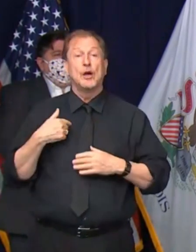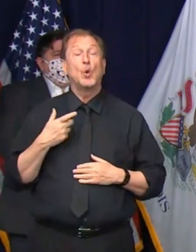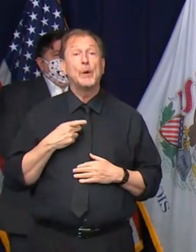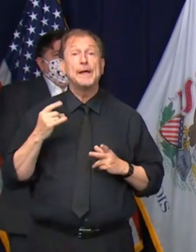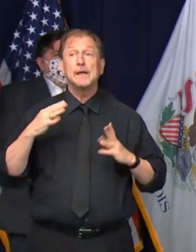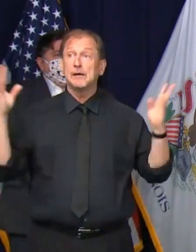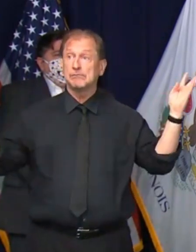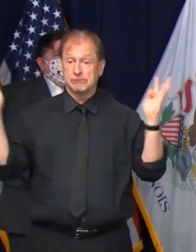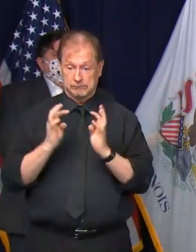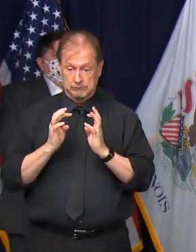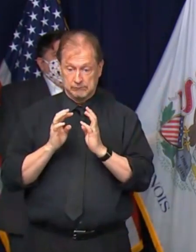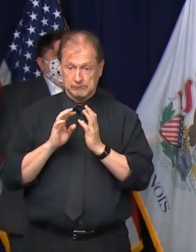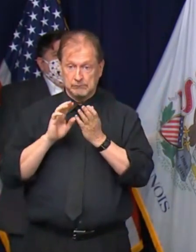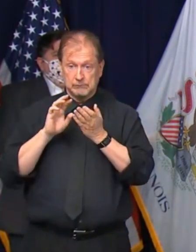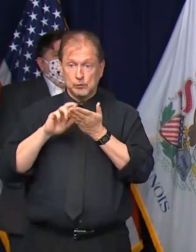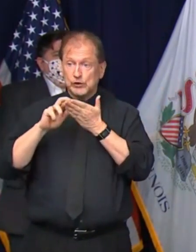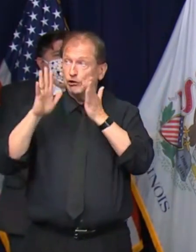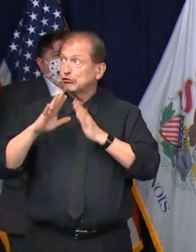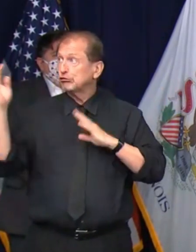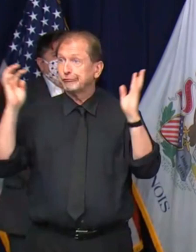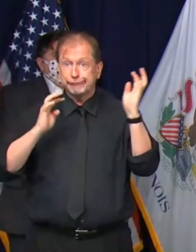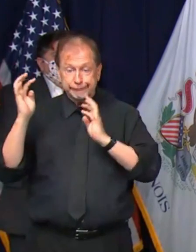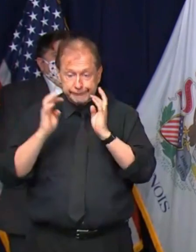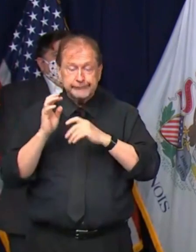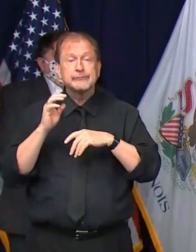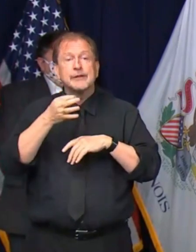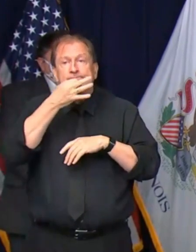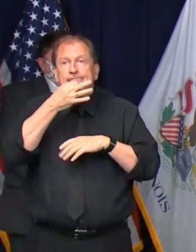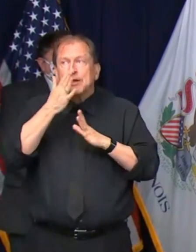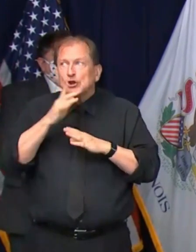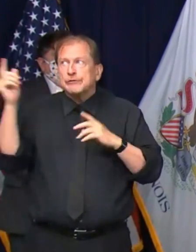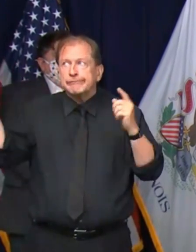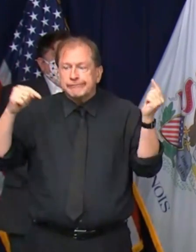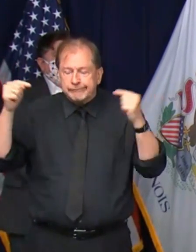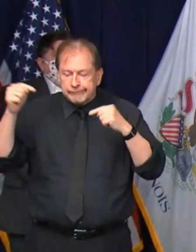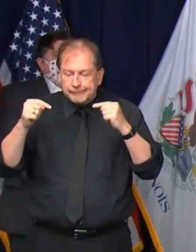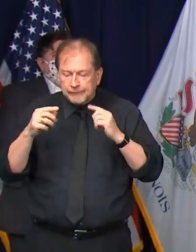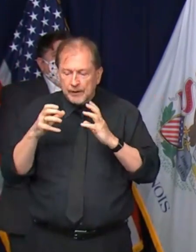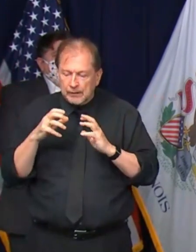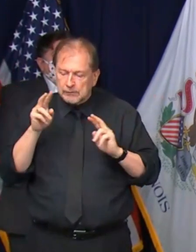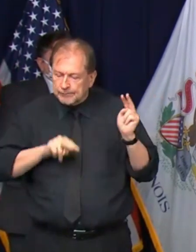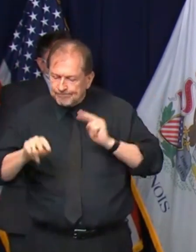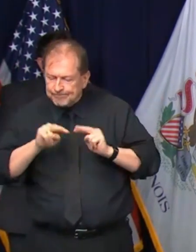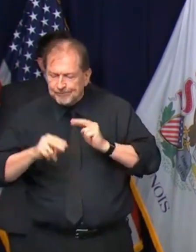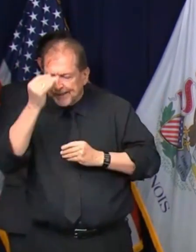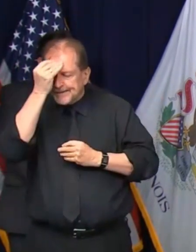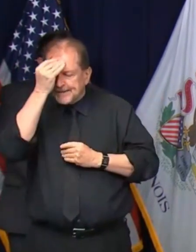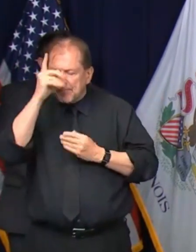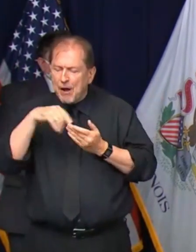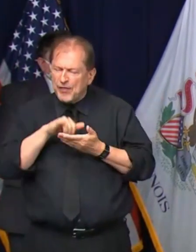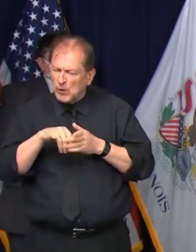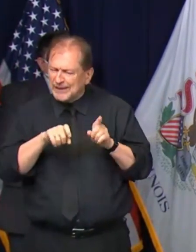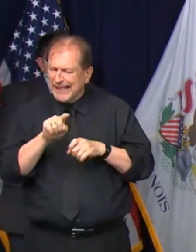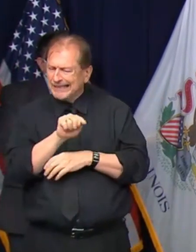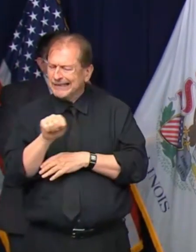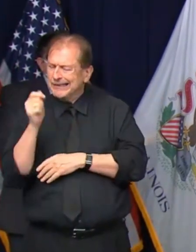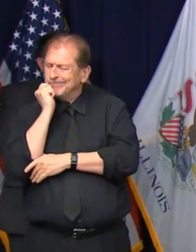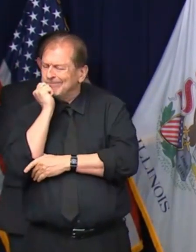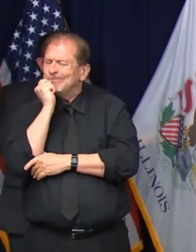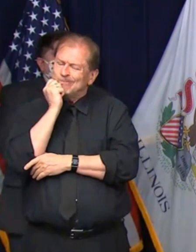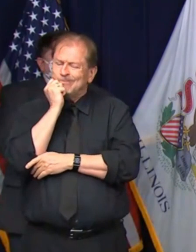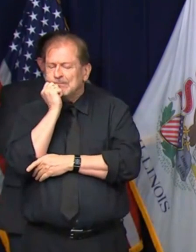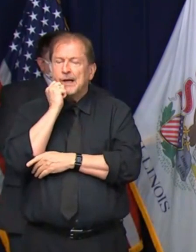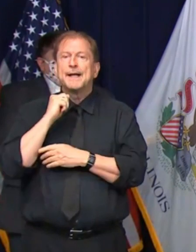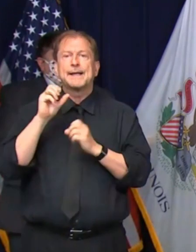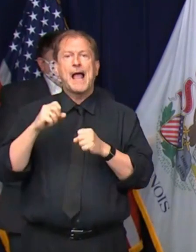disease docs, epidemiologists, immunologists, and virologists to review this issue and see if there was a